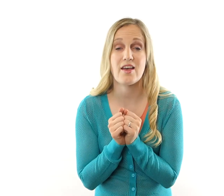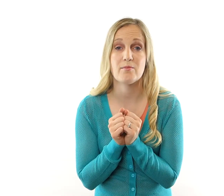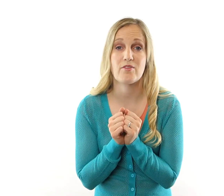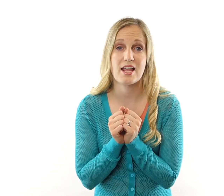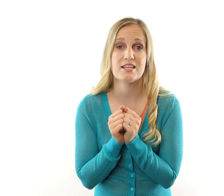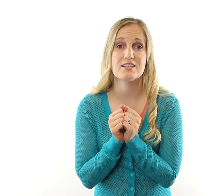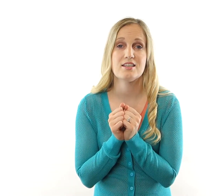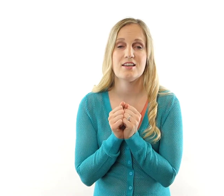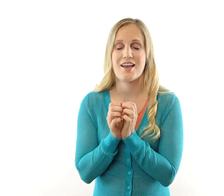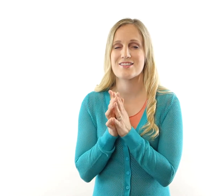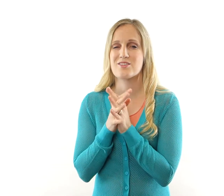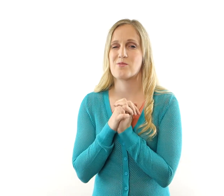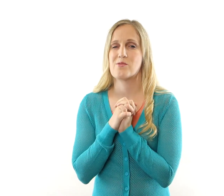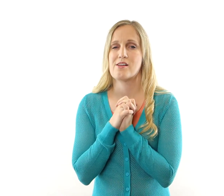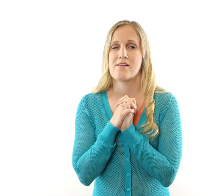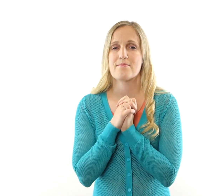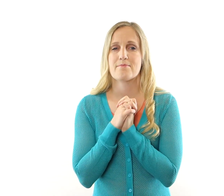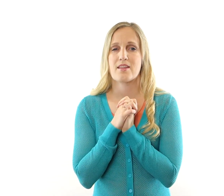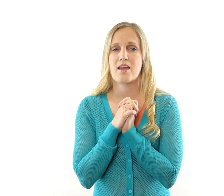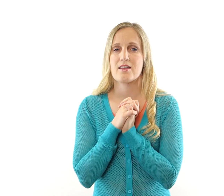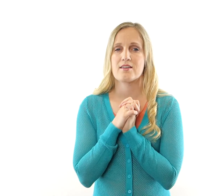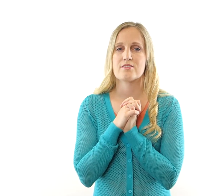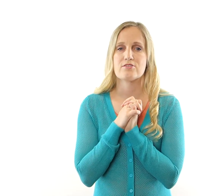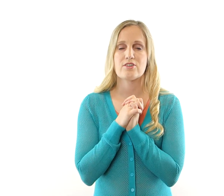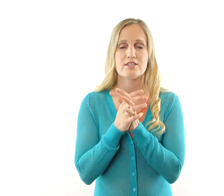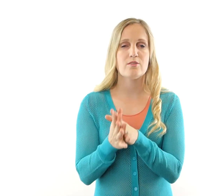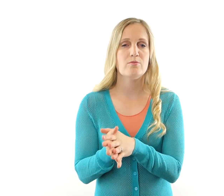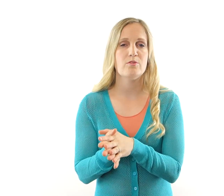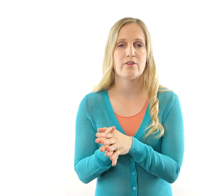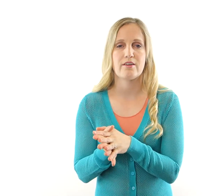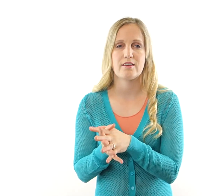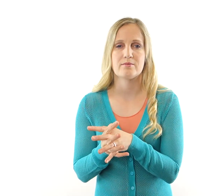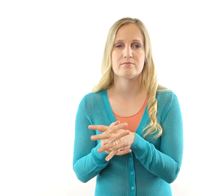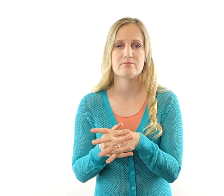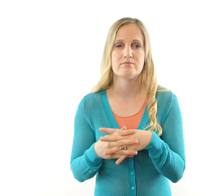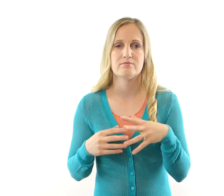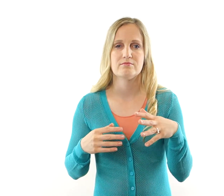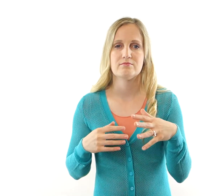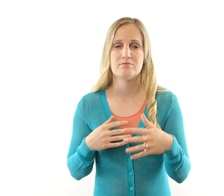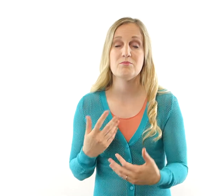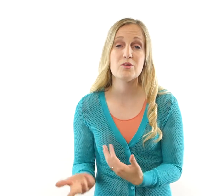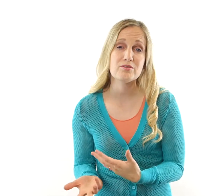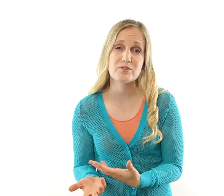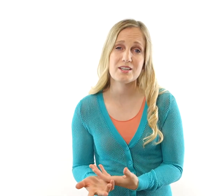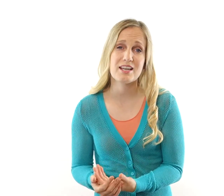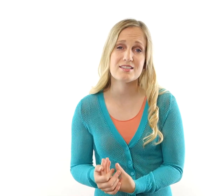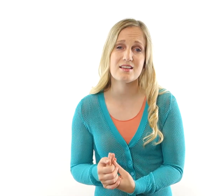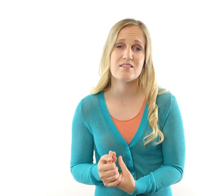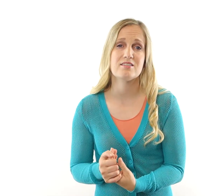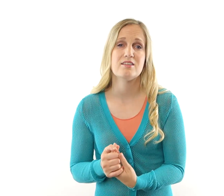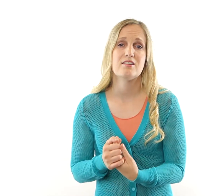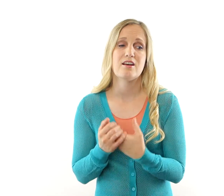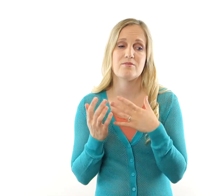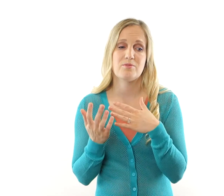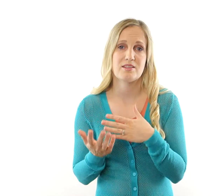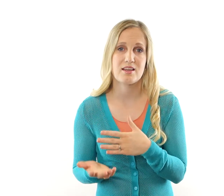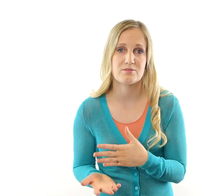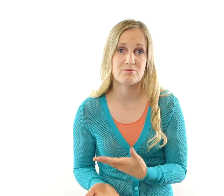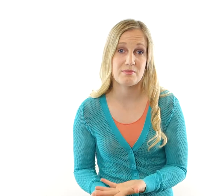them, right? And so I tried to go more fluent ASL of what the actual